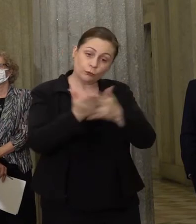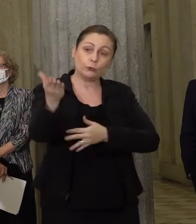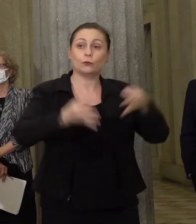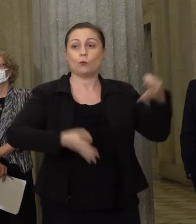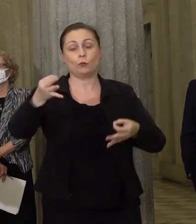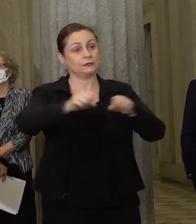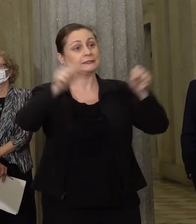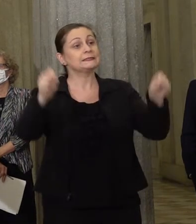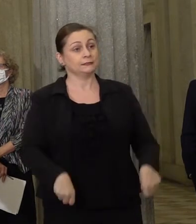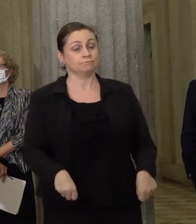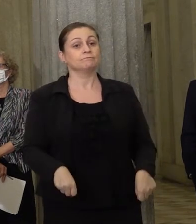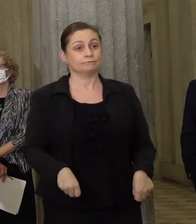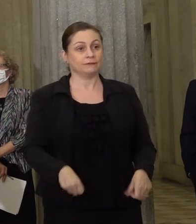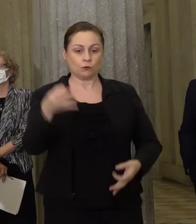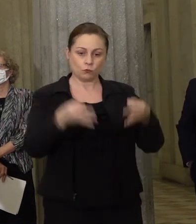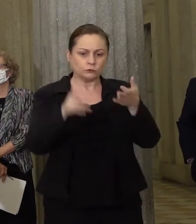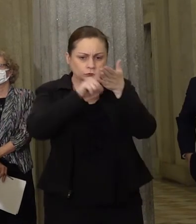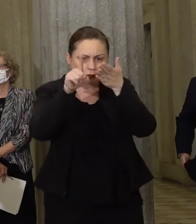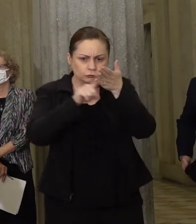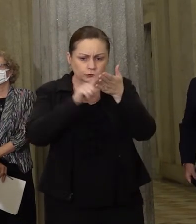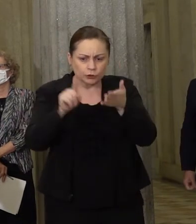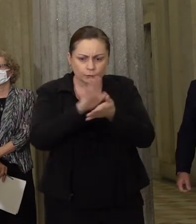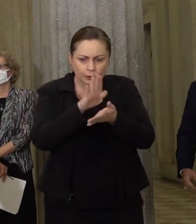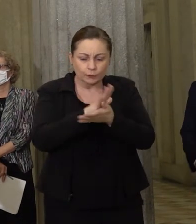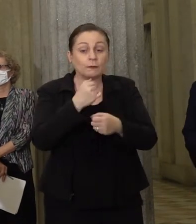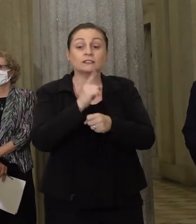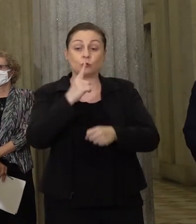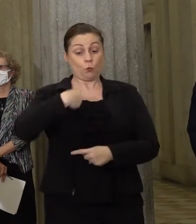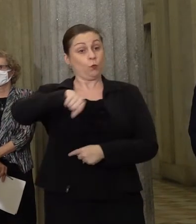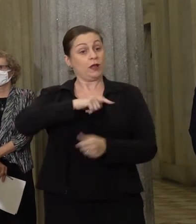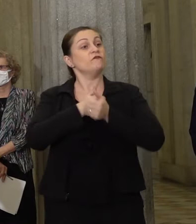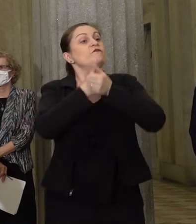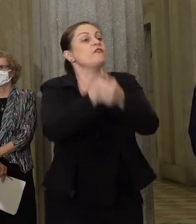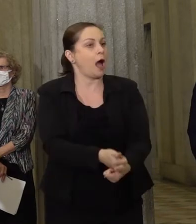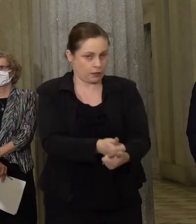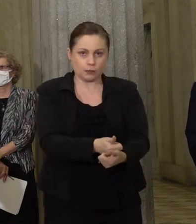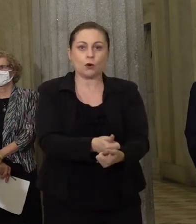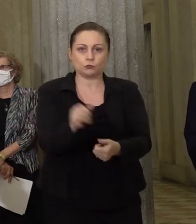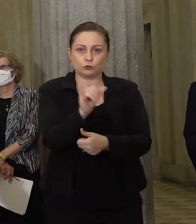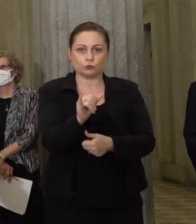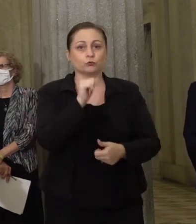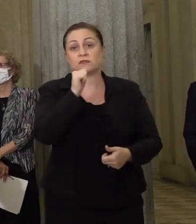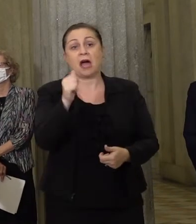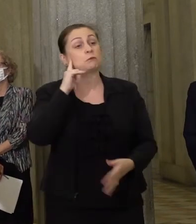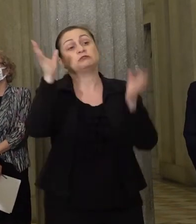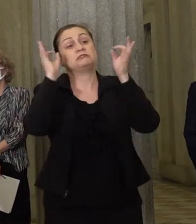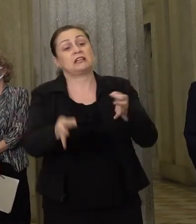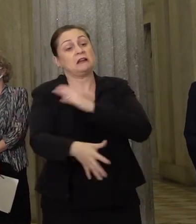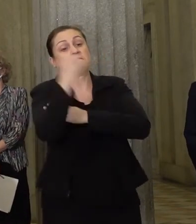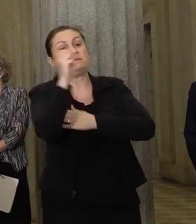system. And the courts then can check our papers to make sure that we're in compliance, that we're not arbitrarily taking somebody's business